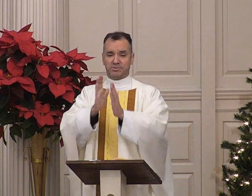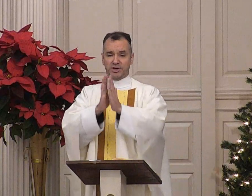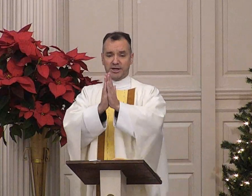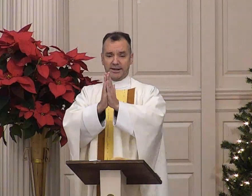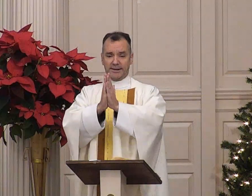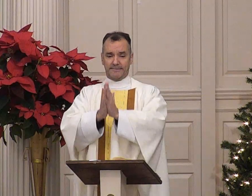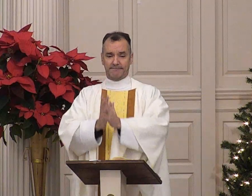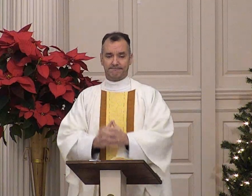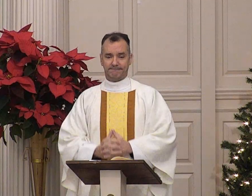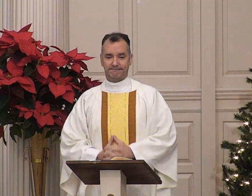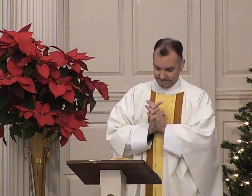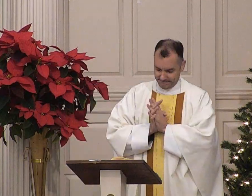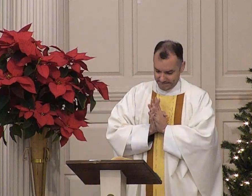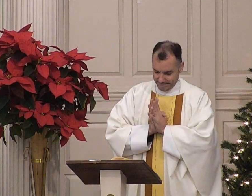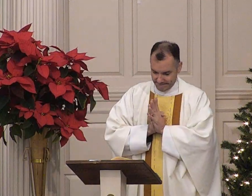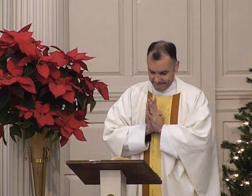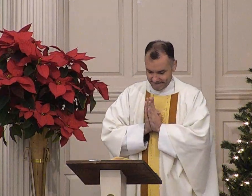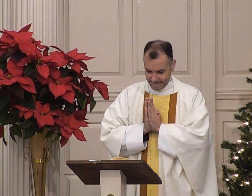Let us pray.